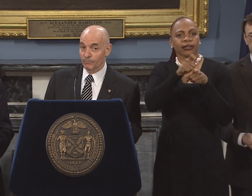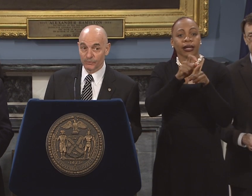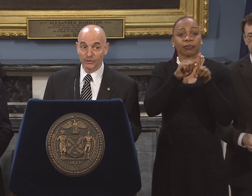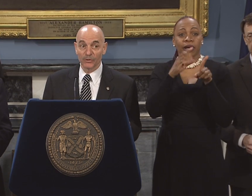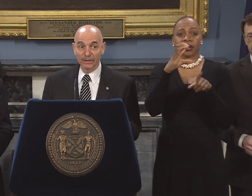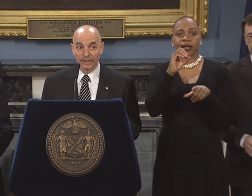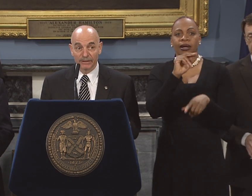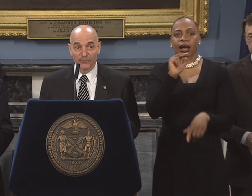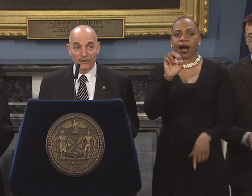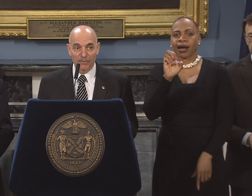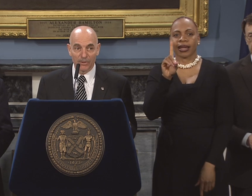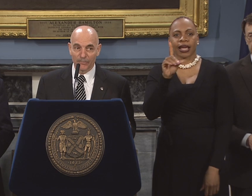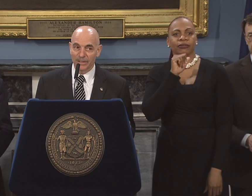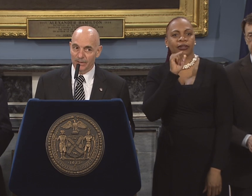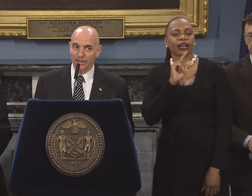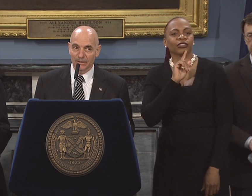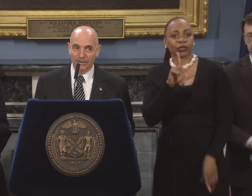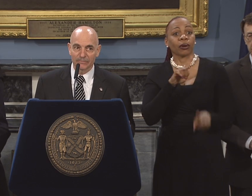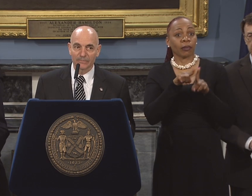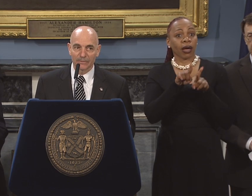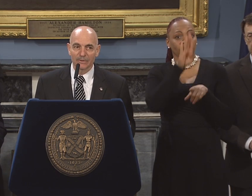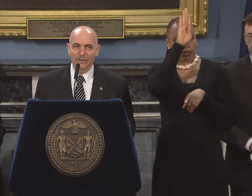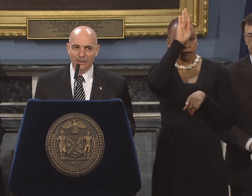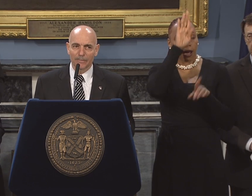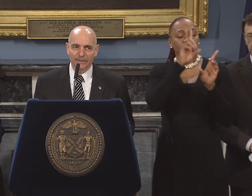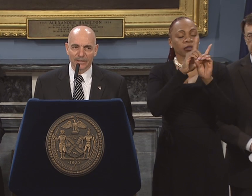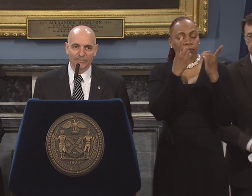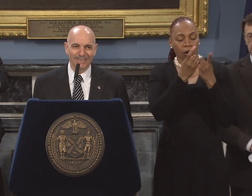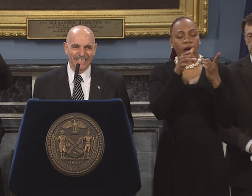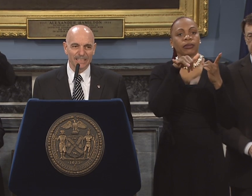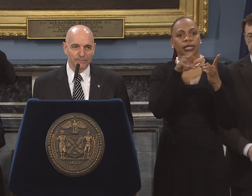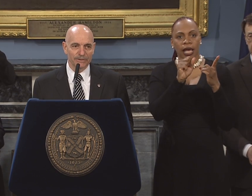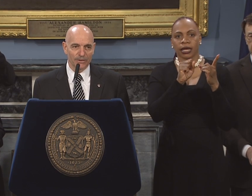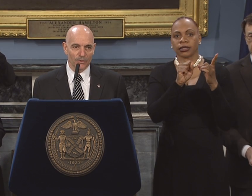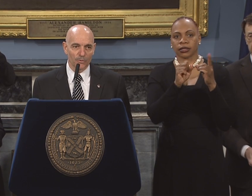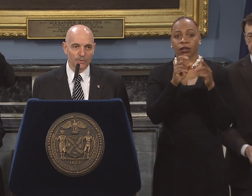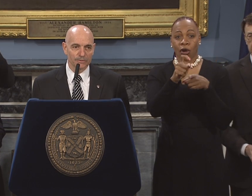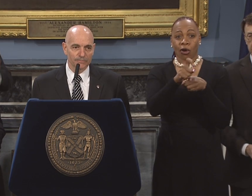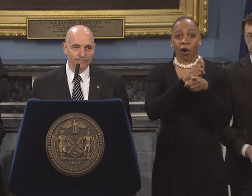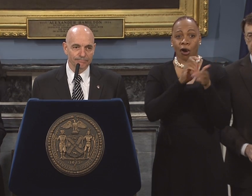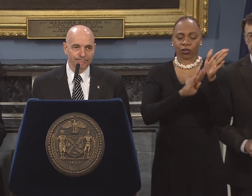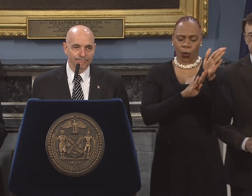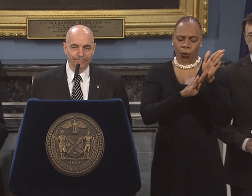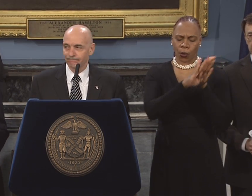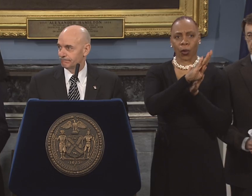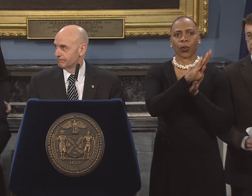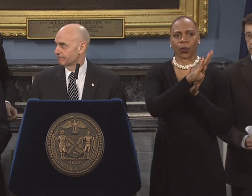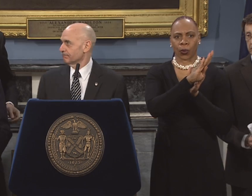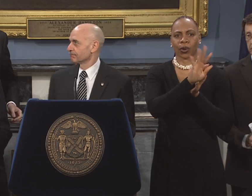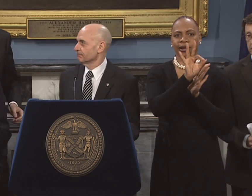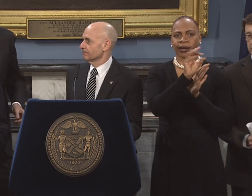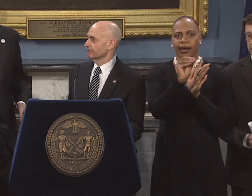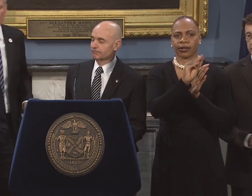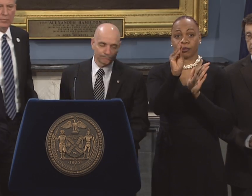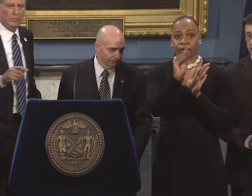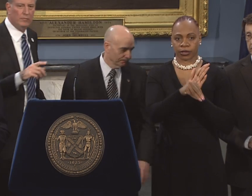but certainly into the fire department, we had an uptick of about 90% of the calls.